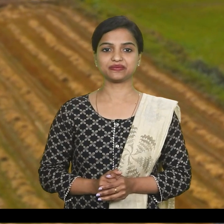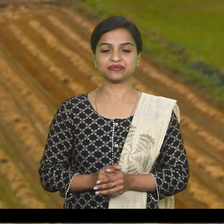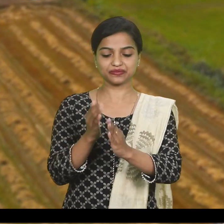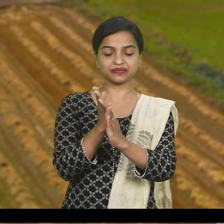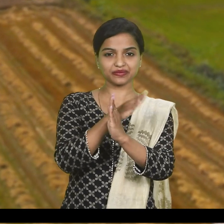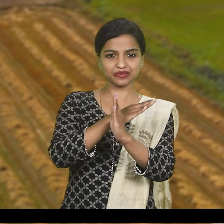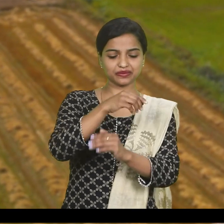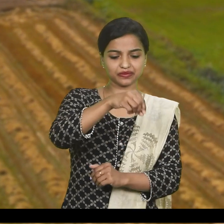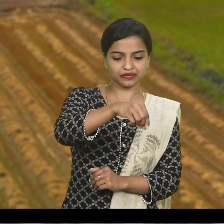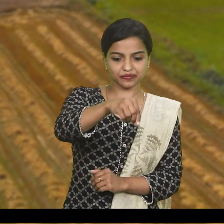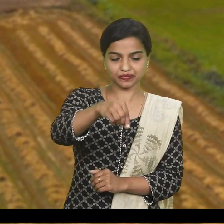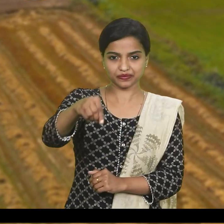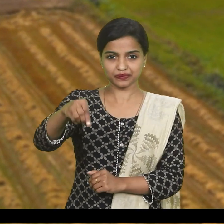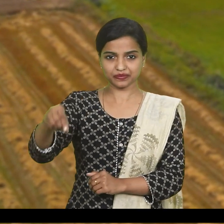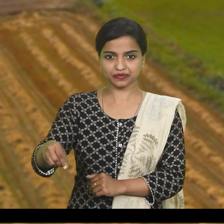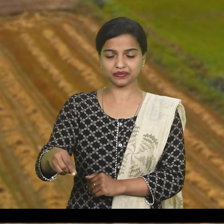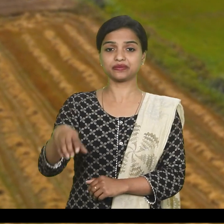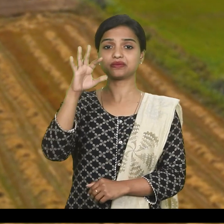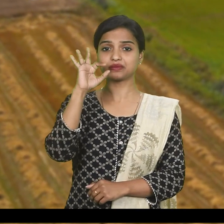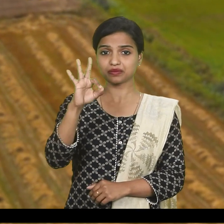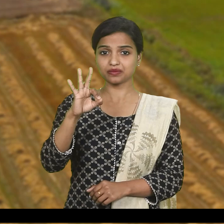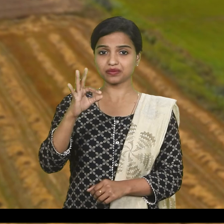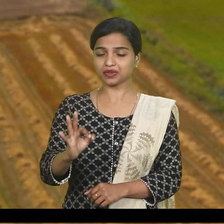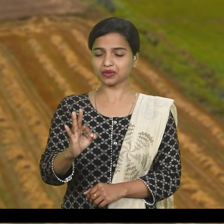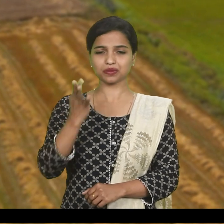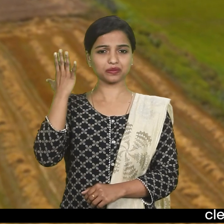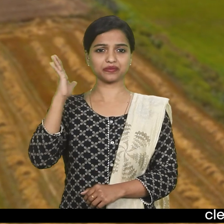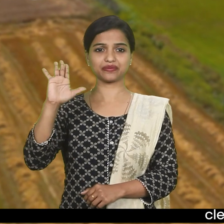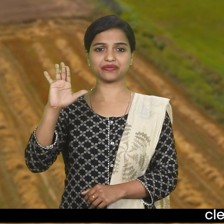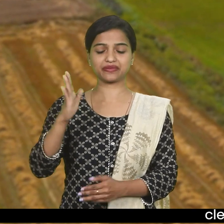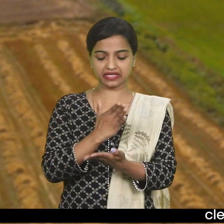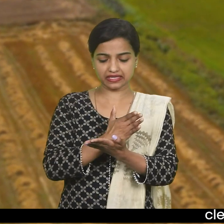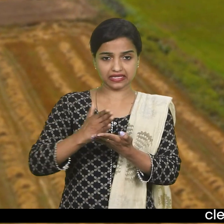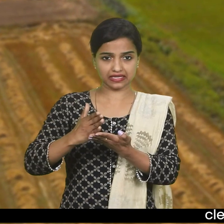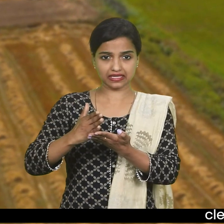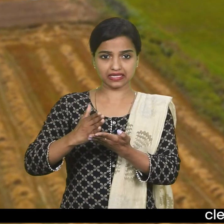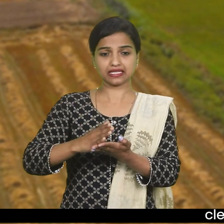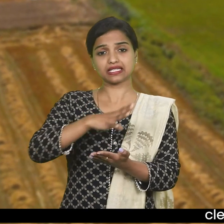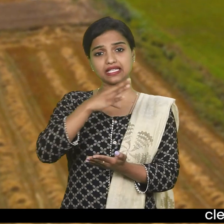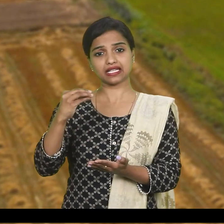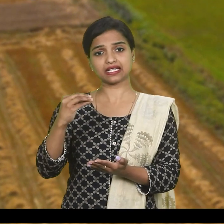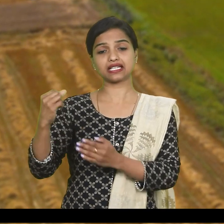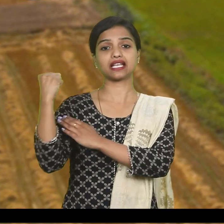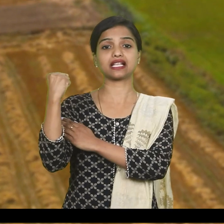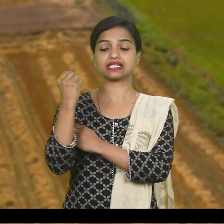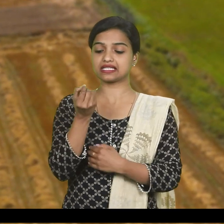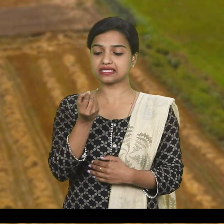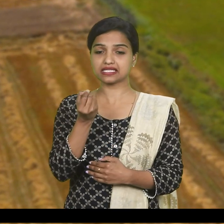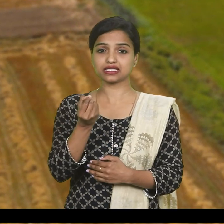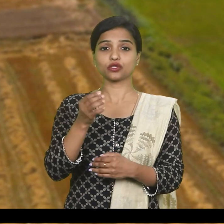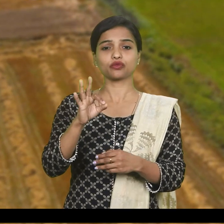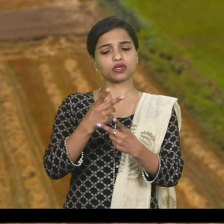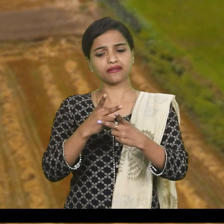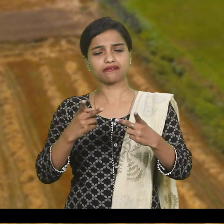Before sowing, good quality, clean and healthy seeds of a good